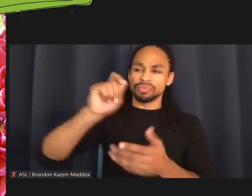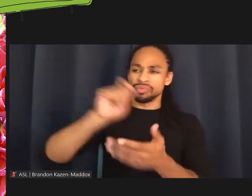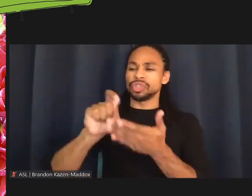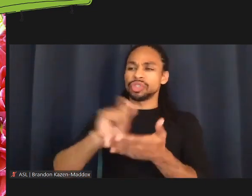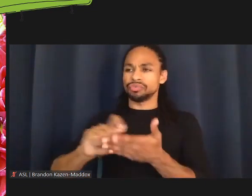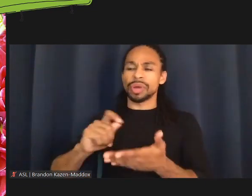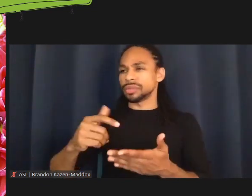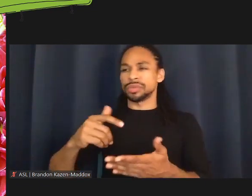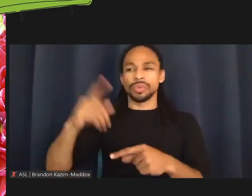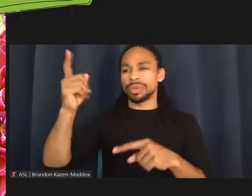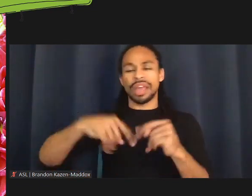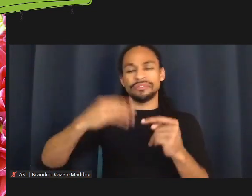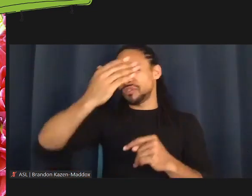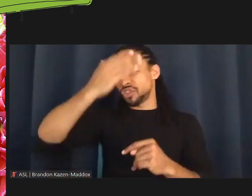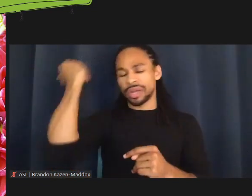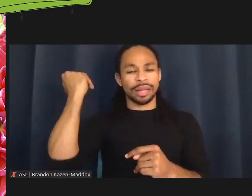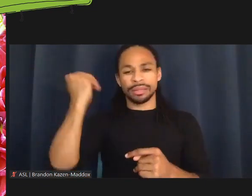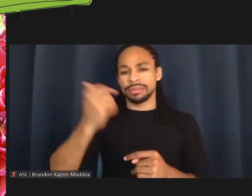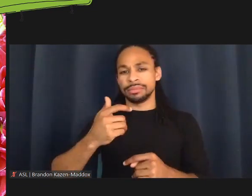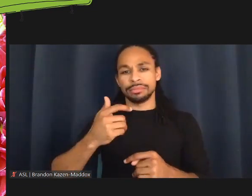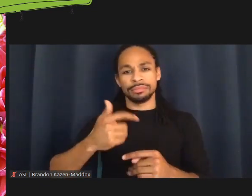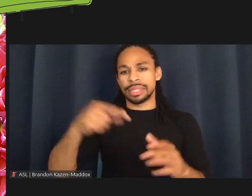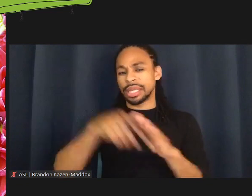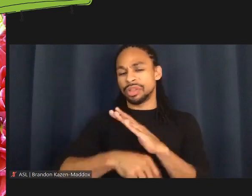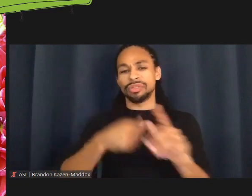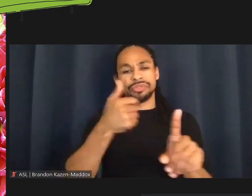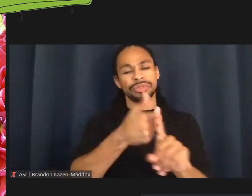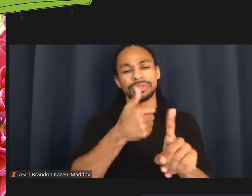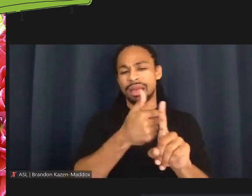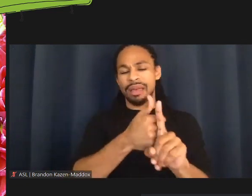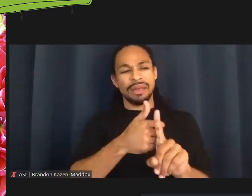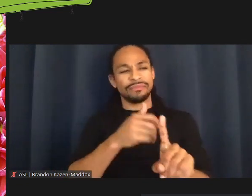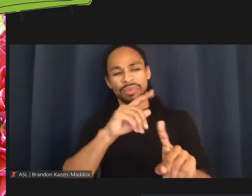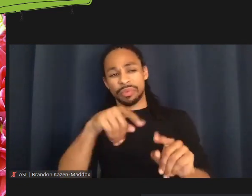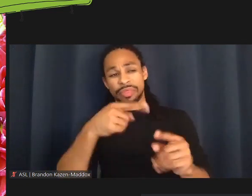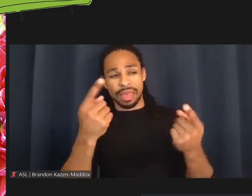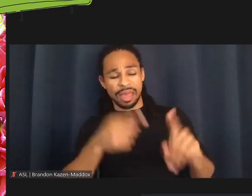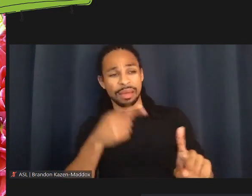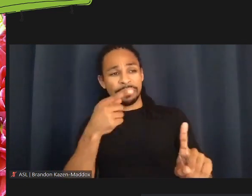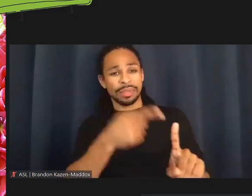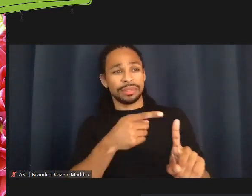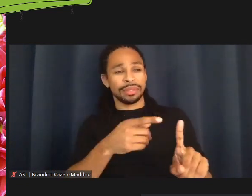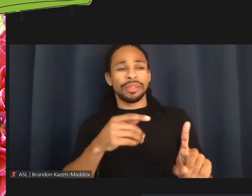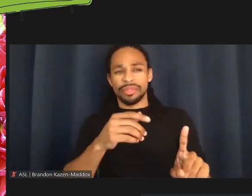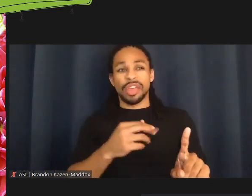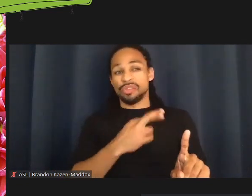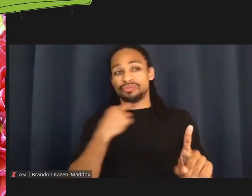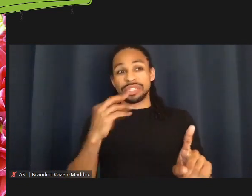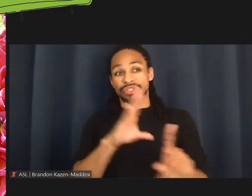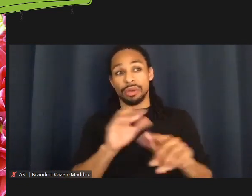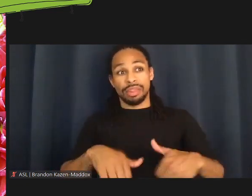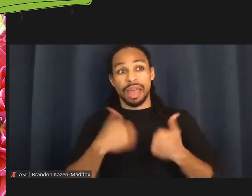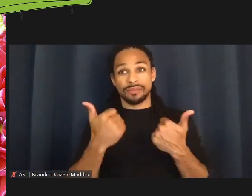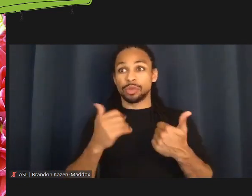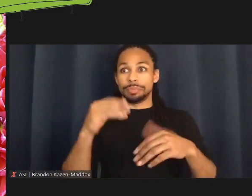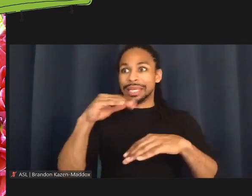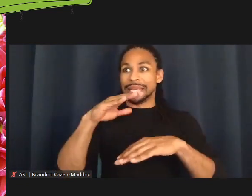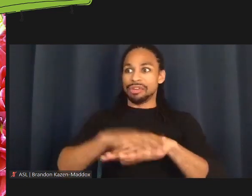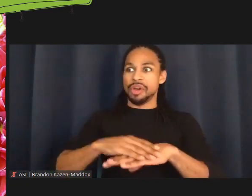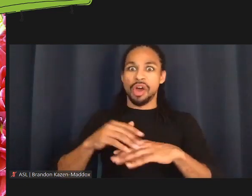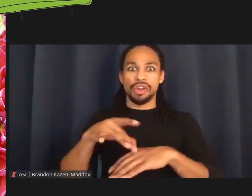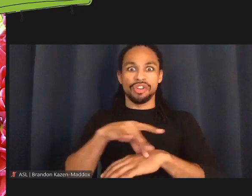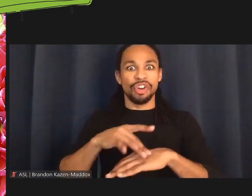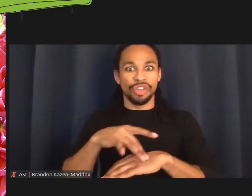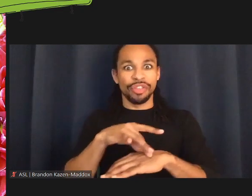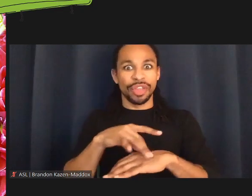suicide. They risk safety and life, knowing the alternative means an intolerable existence. Maybe being a Jehovah's Witness for